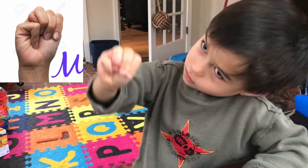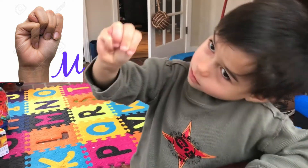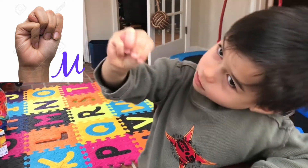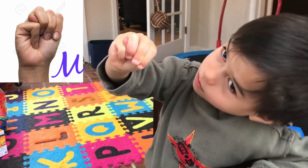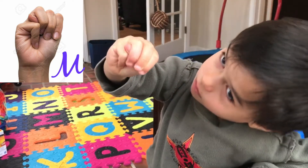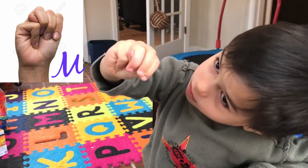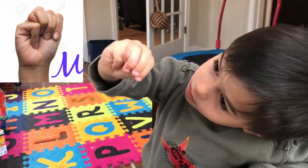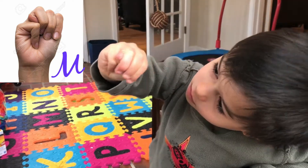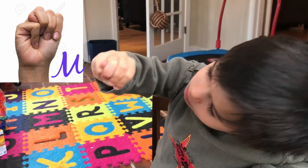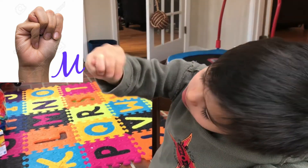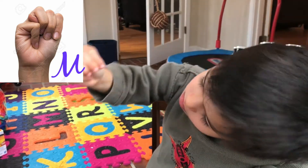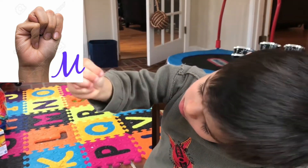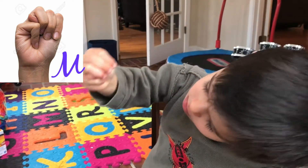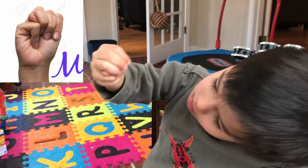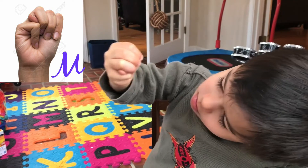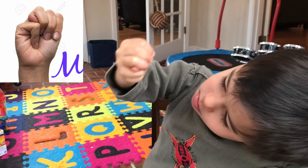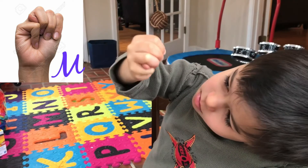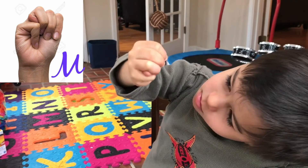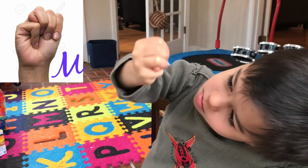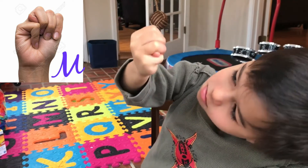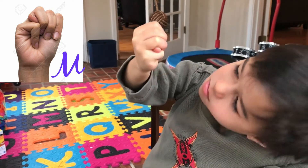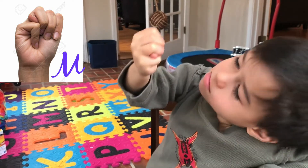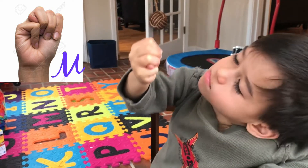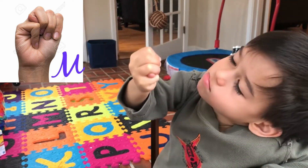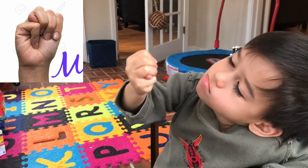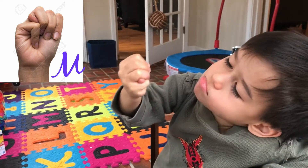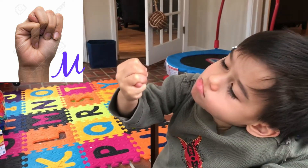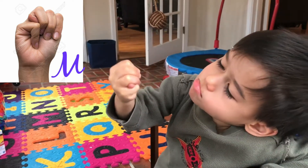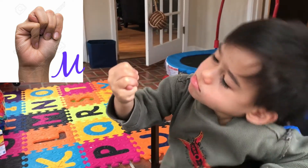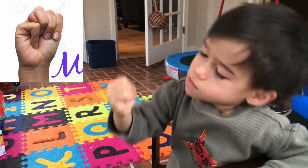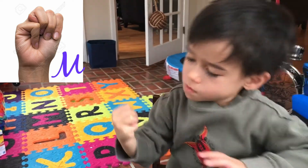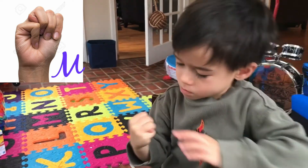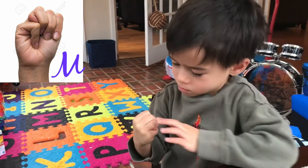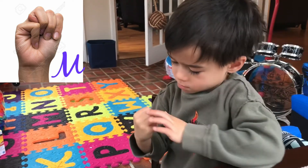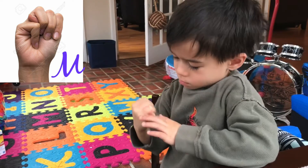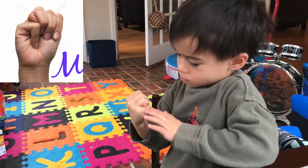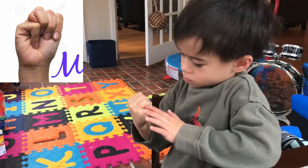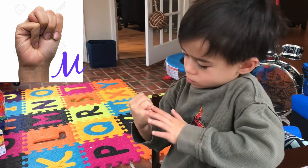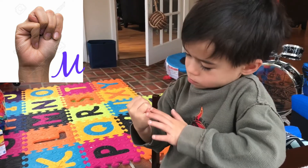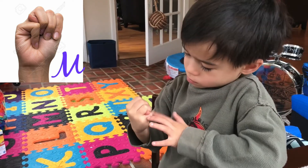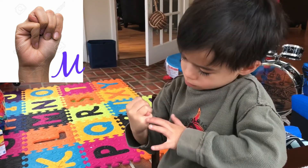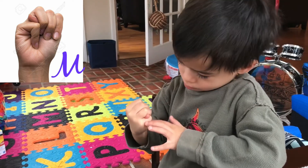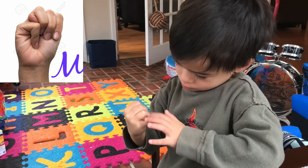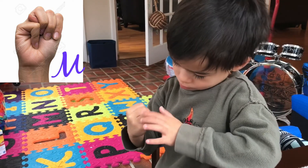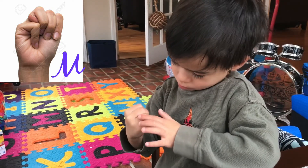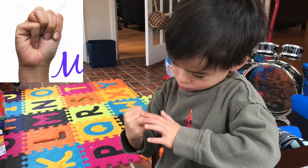That's right. That's M. And M is for?